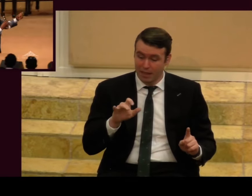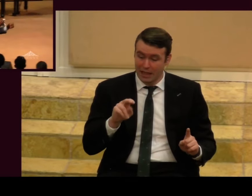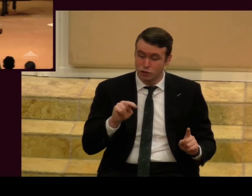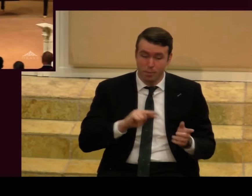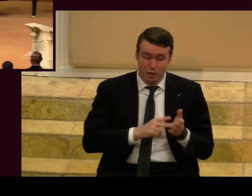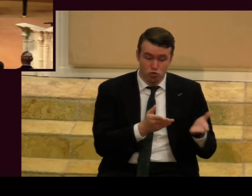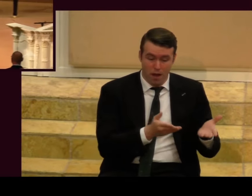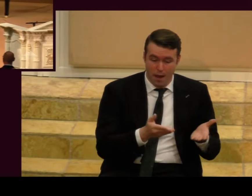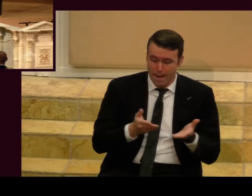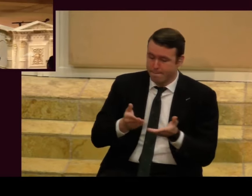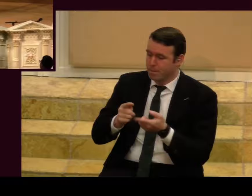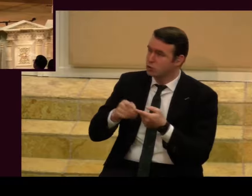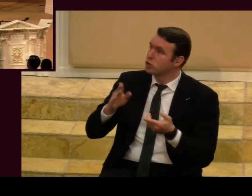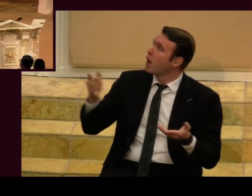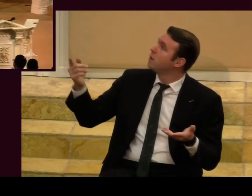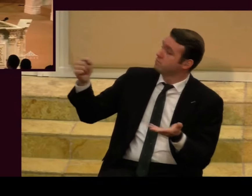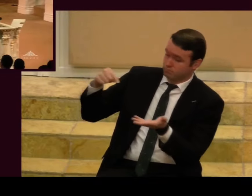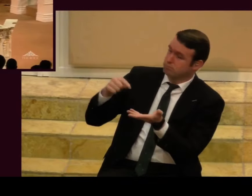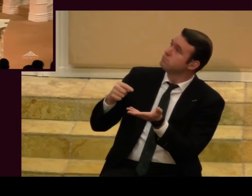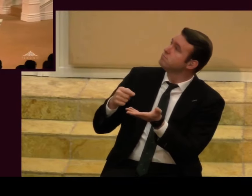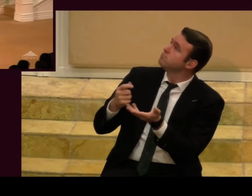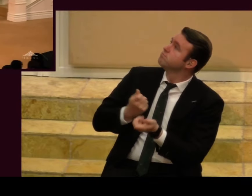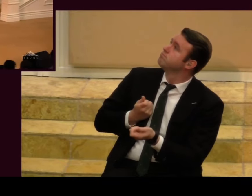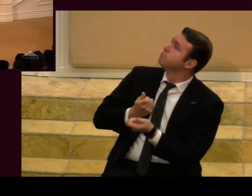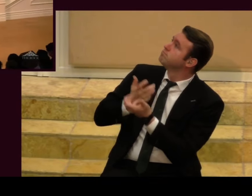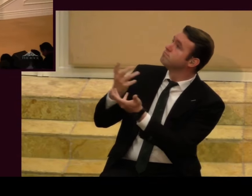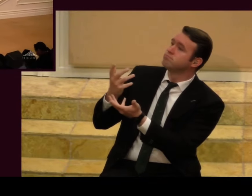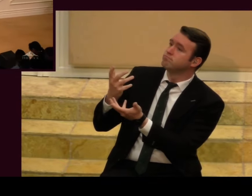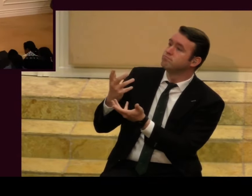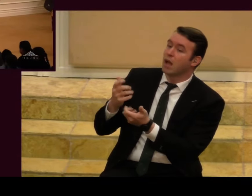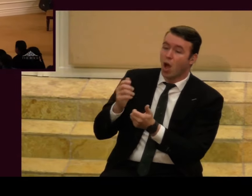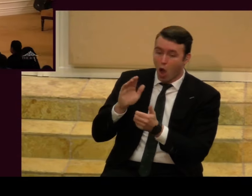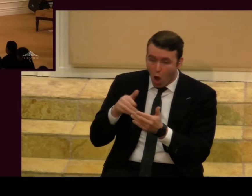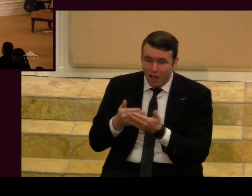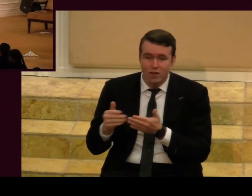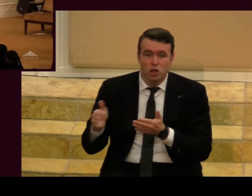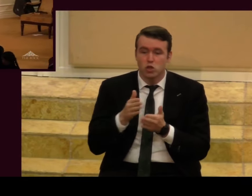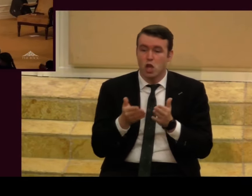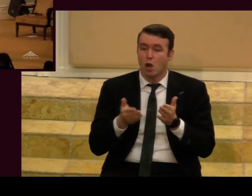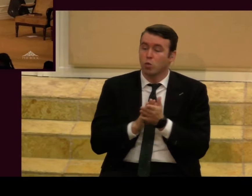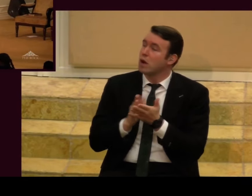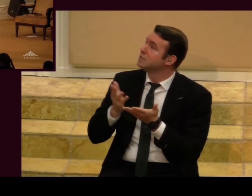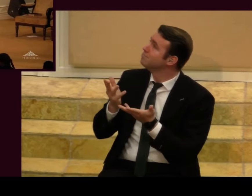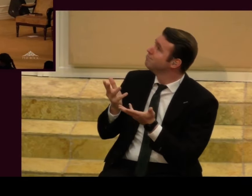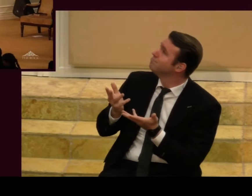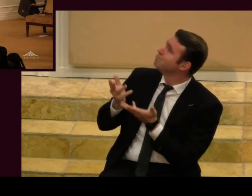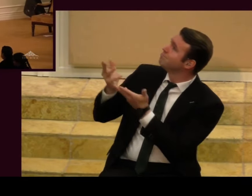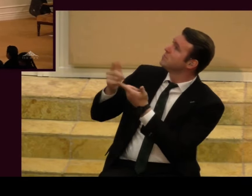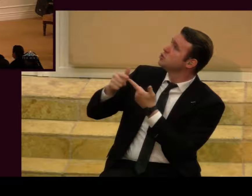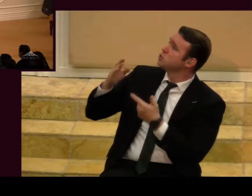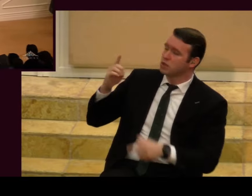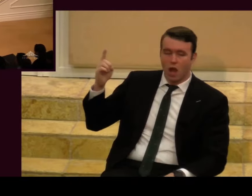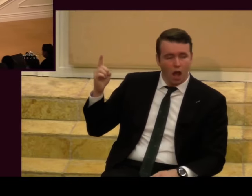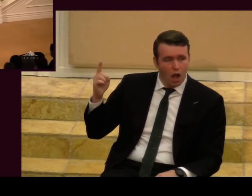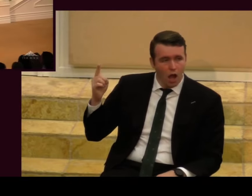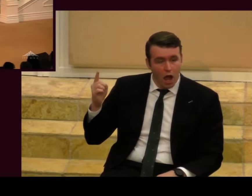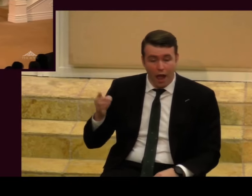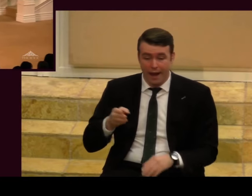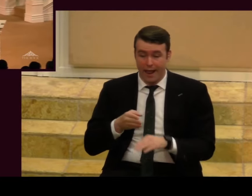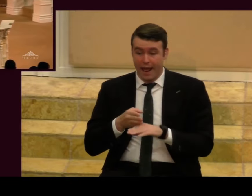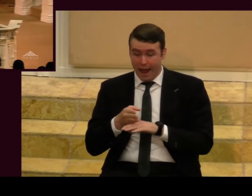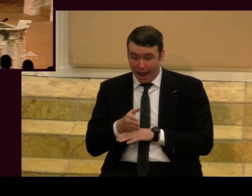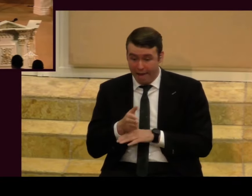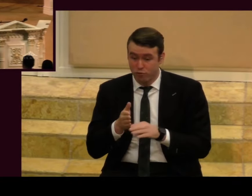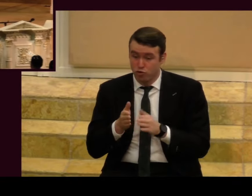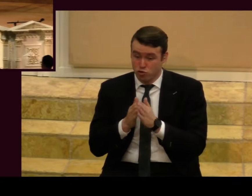supplication when you bring it before God. He said, I want you to bring every request before God. He said, and